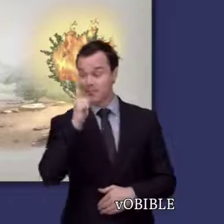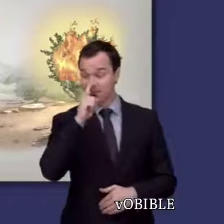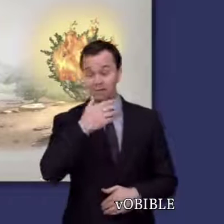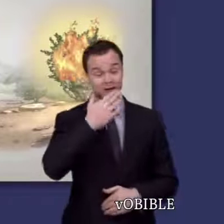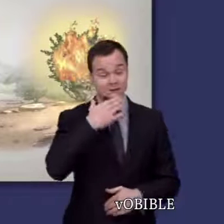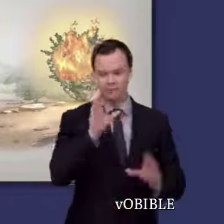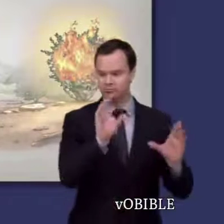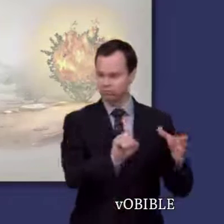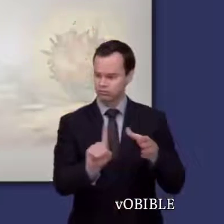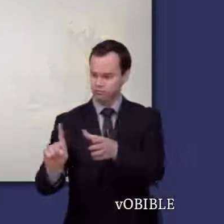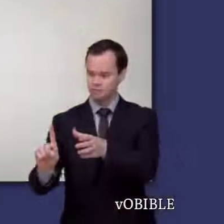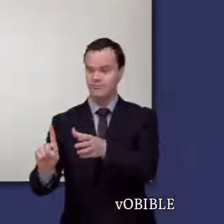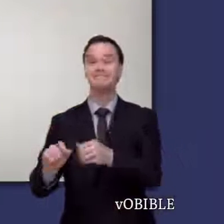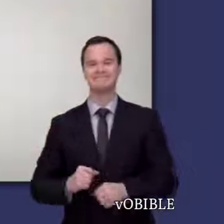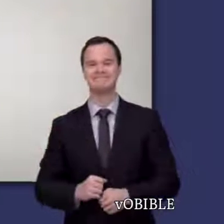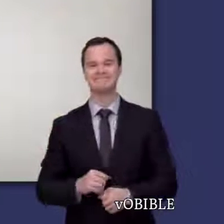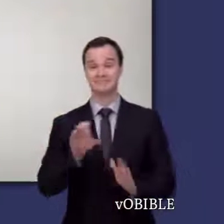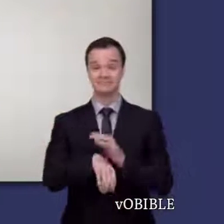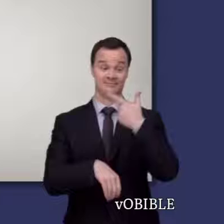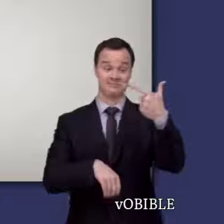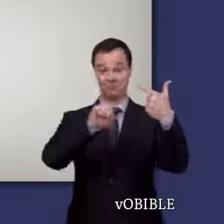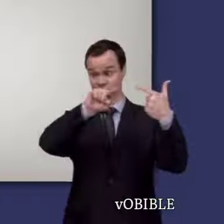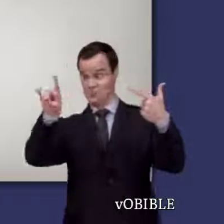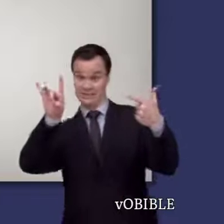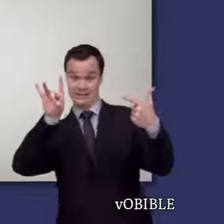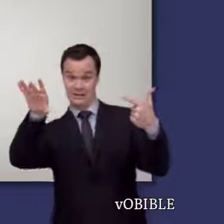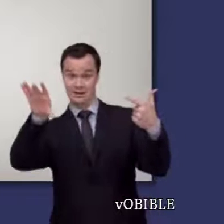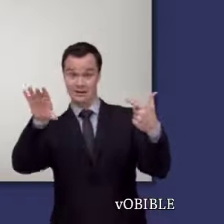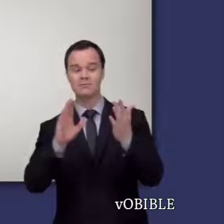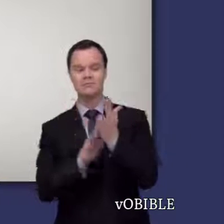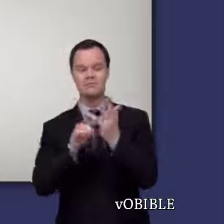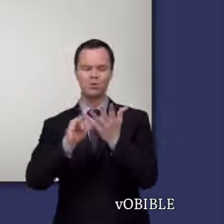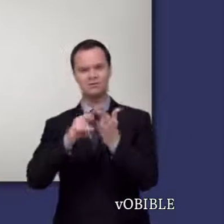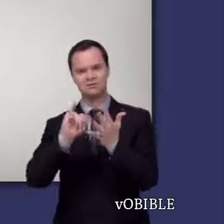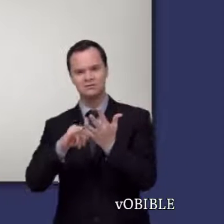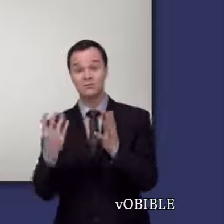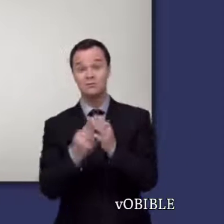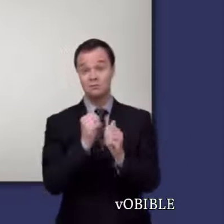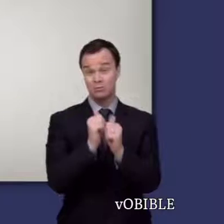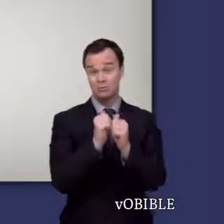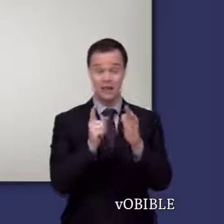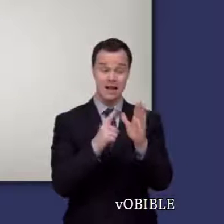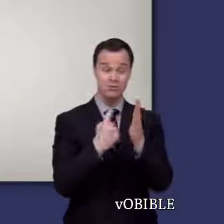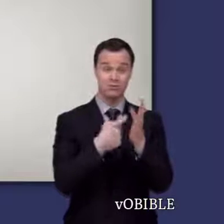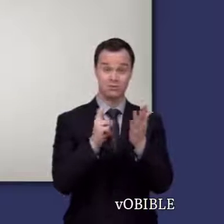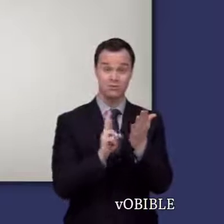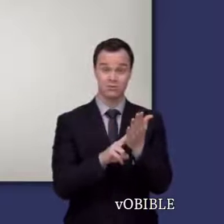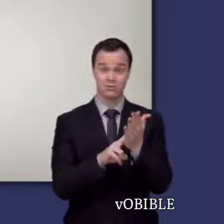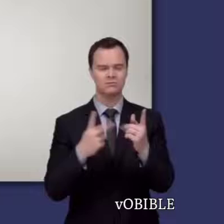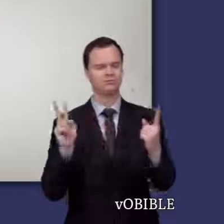lead Israel out of Egypt. In chapters 7 through 10, Moses, using his brother Aaron as